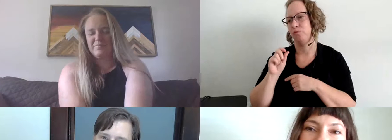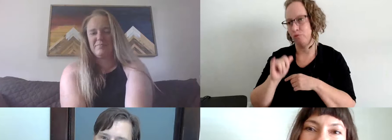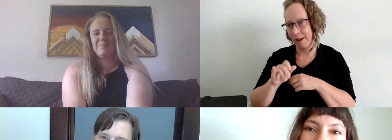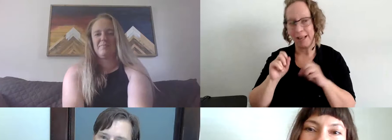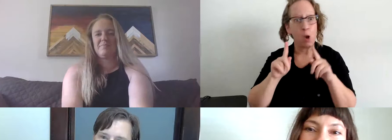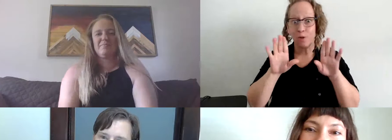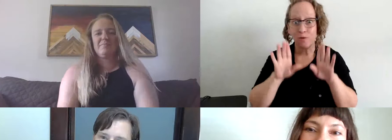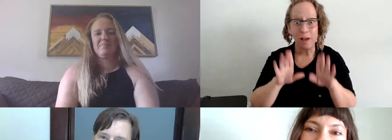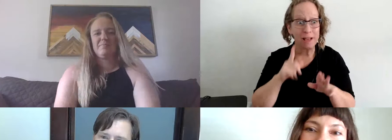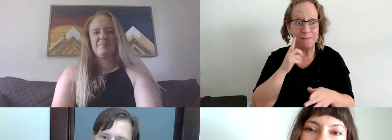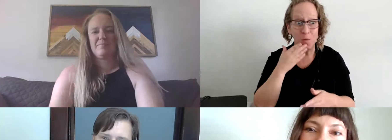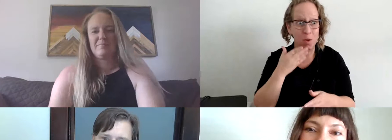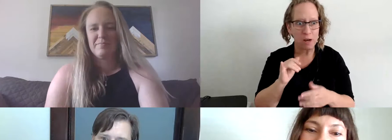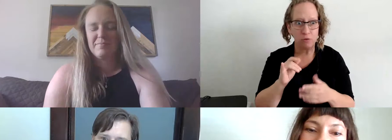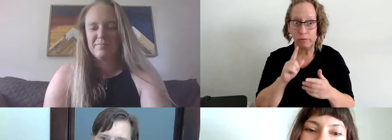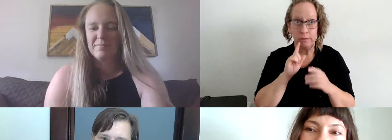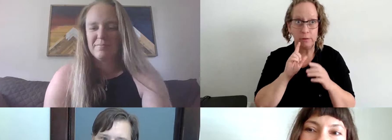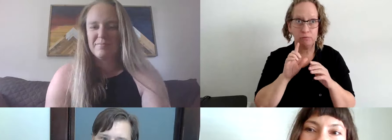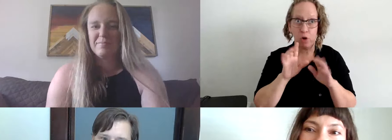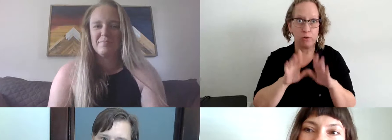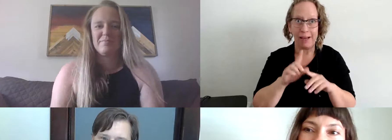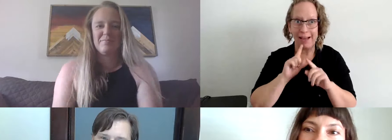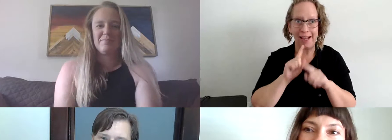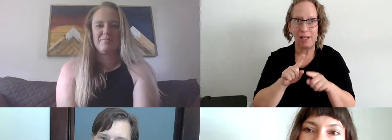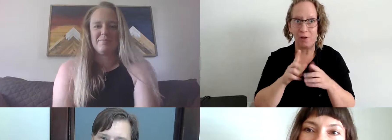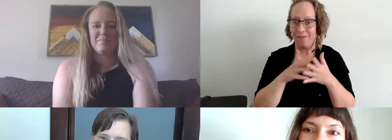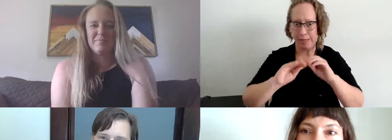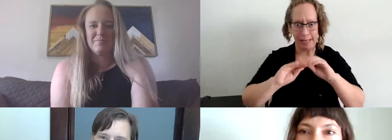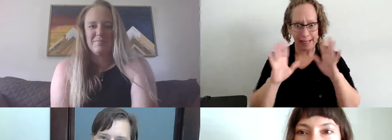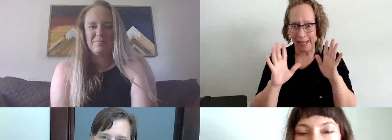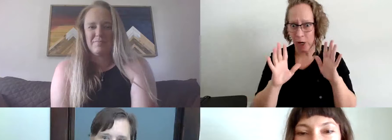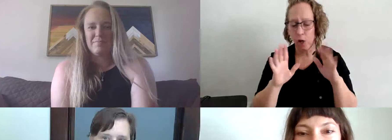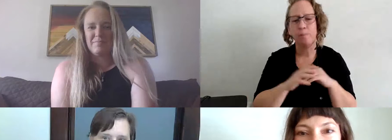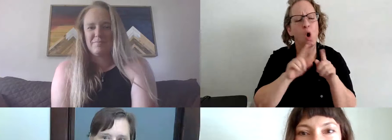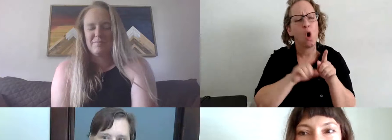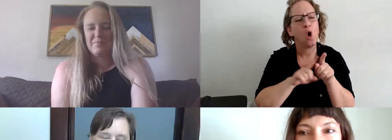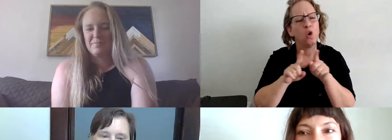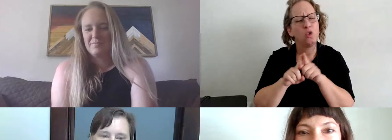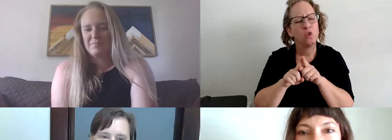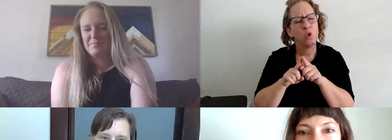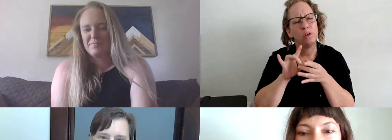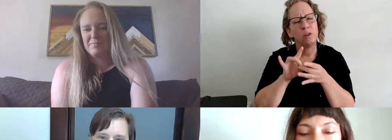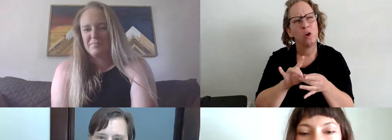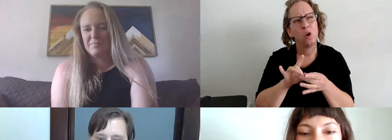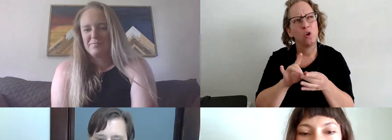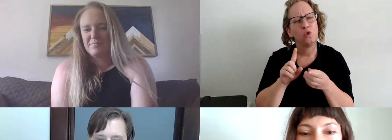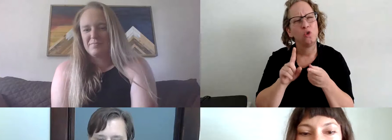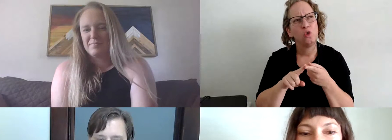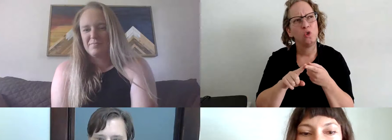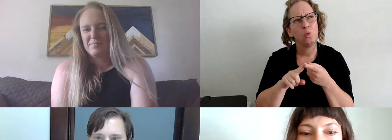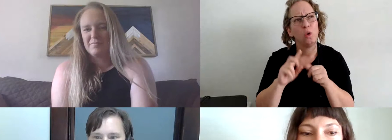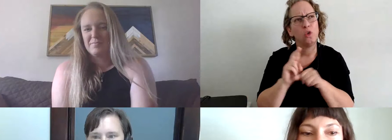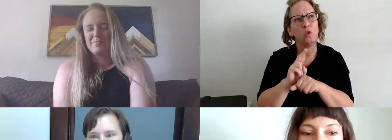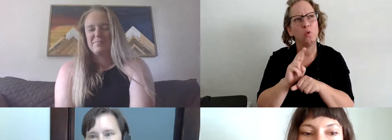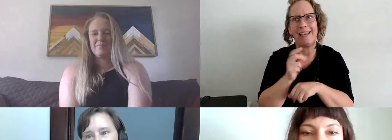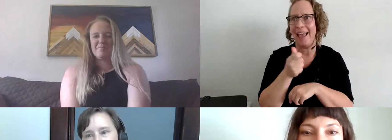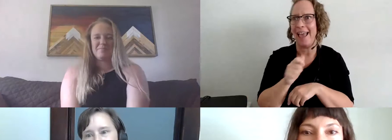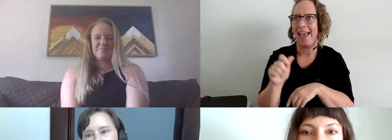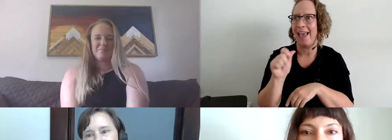Great. Thank you for that. That's a great answer. Very, very clear. Also, with regard to using any